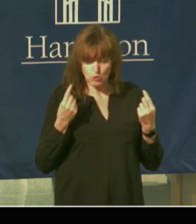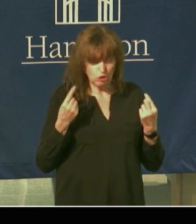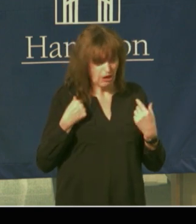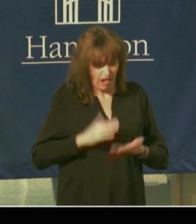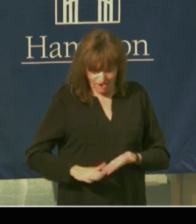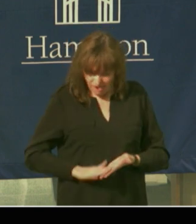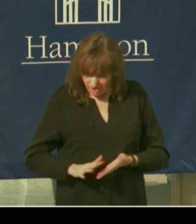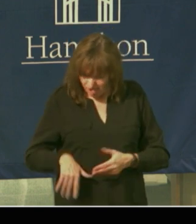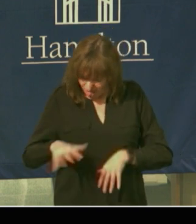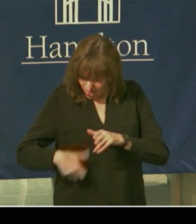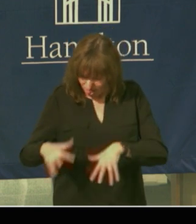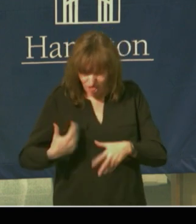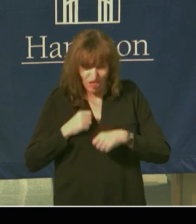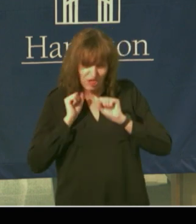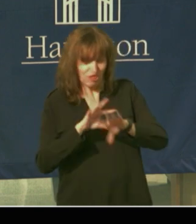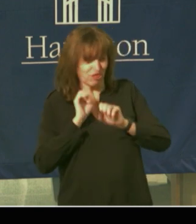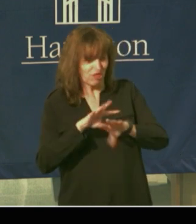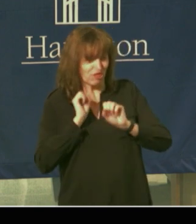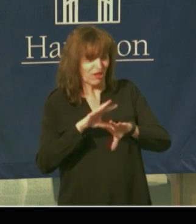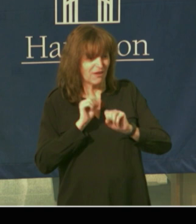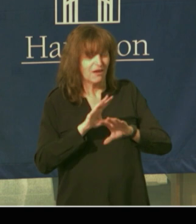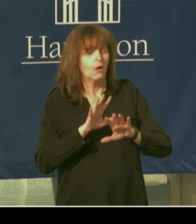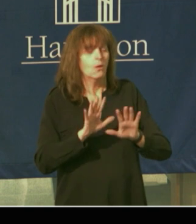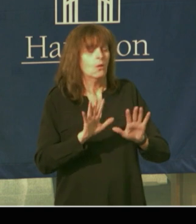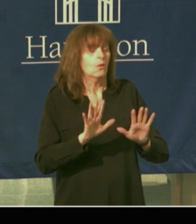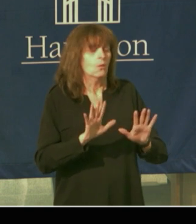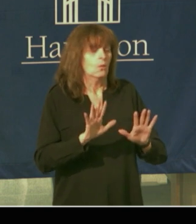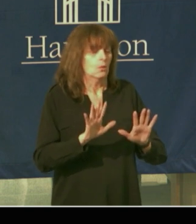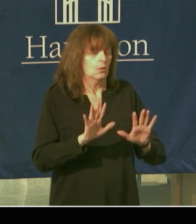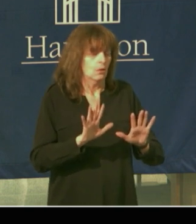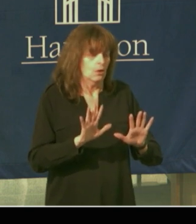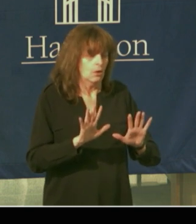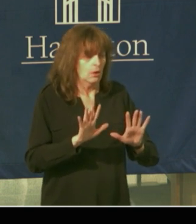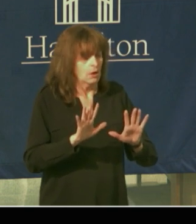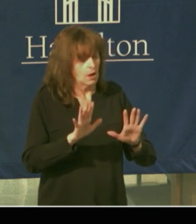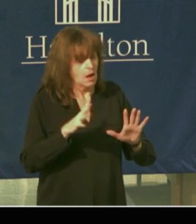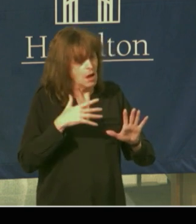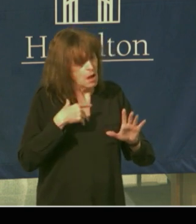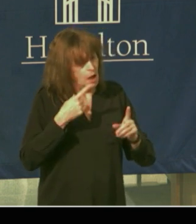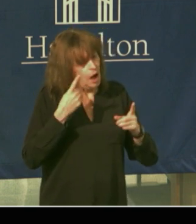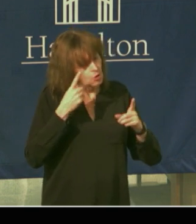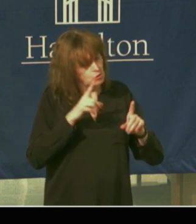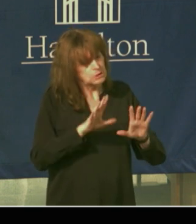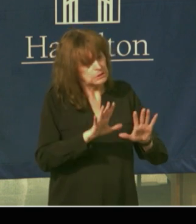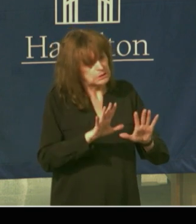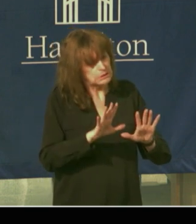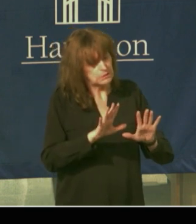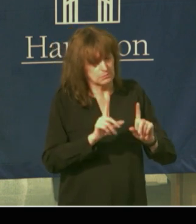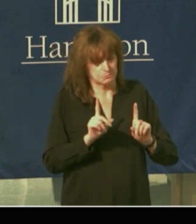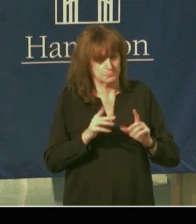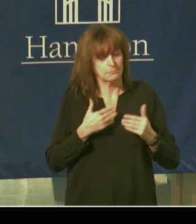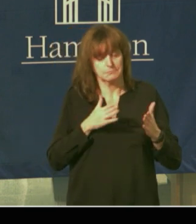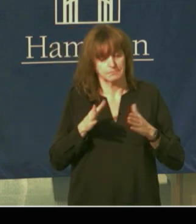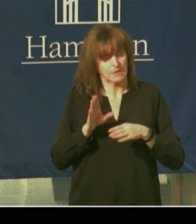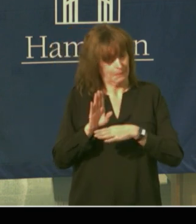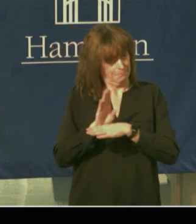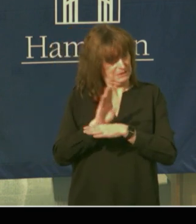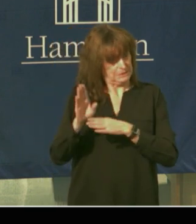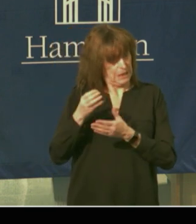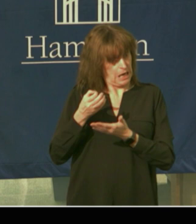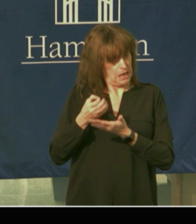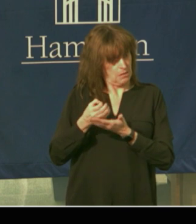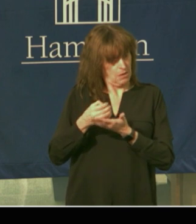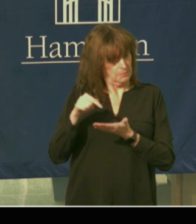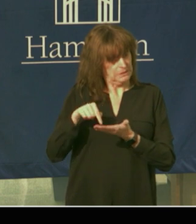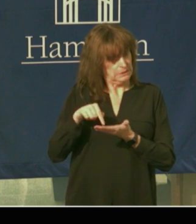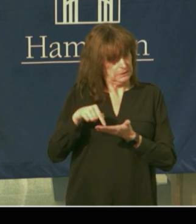happening. But on the business side, so we are partnering with the three chambers of commerce, and we have, as part of the